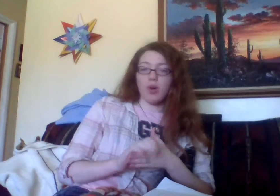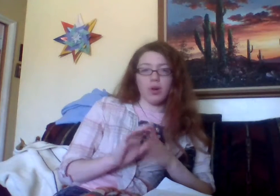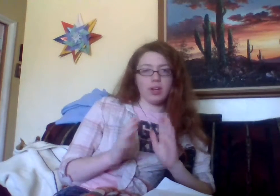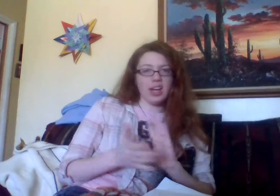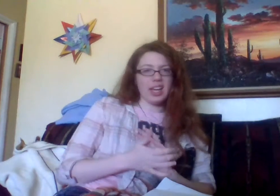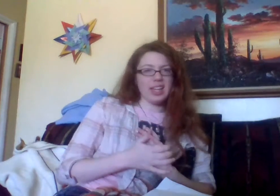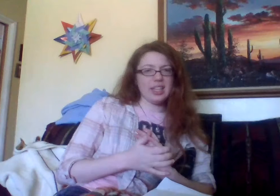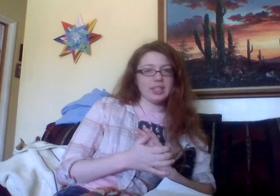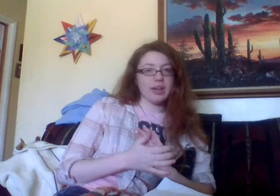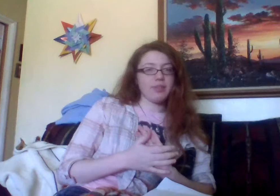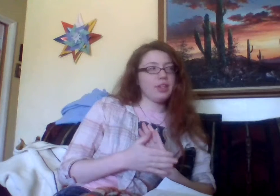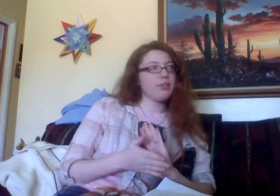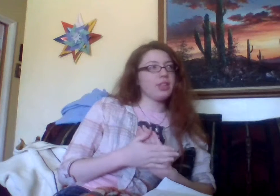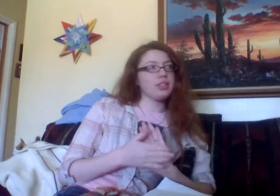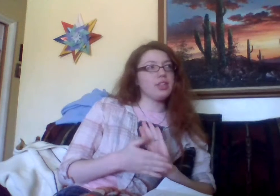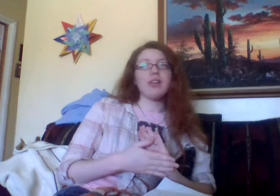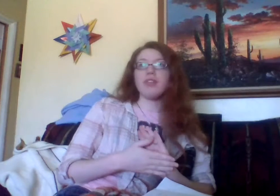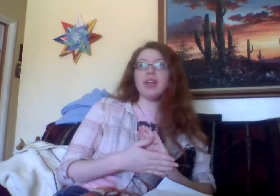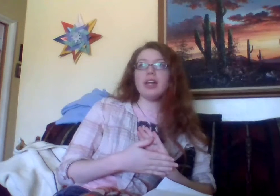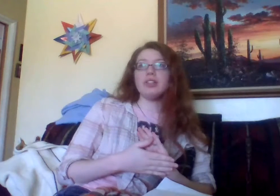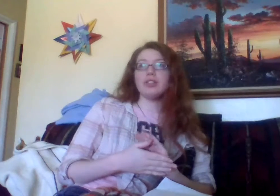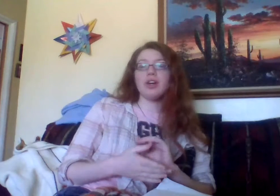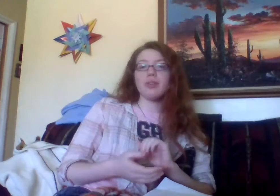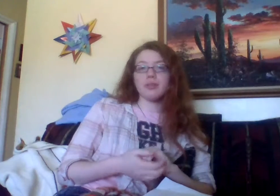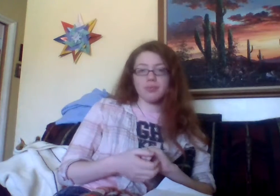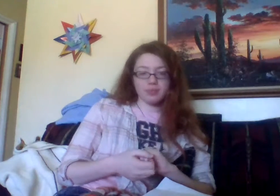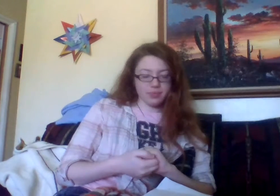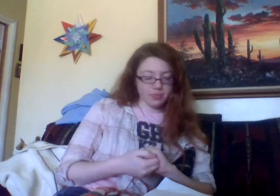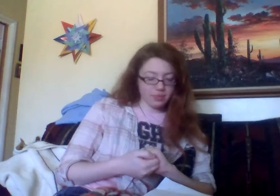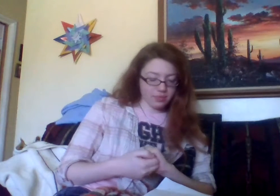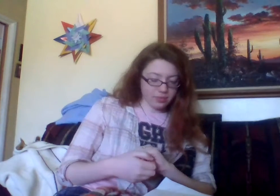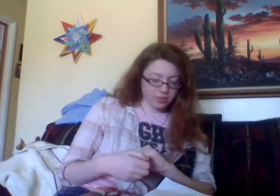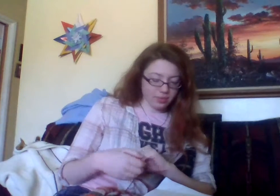Or not atheist. I forget what the sign for that is, though.